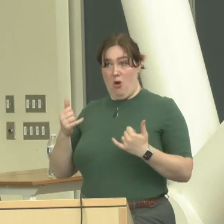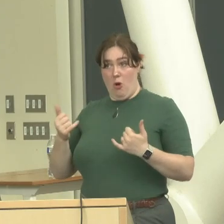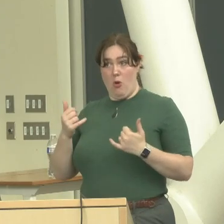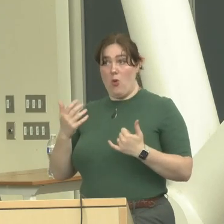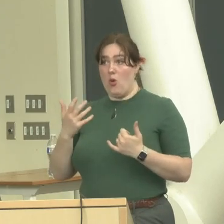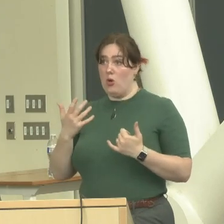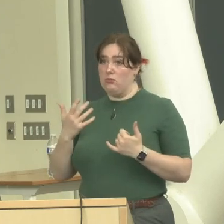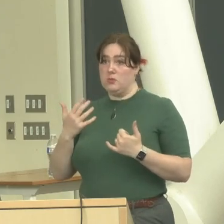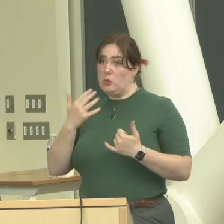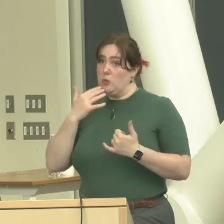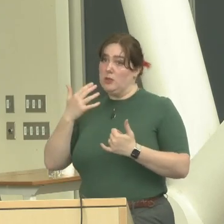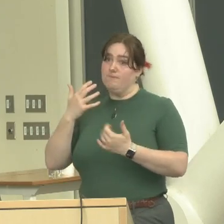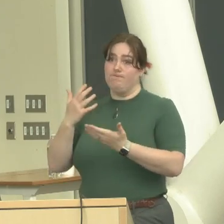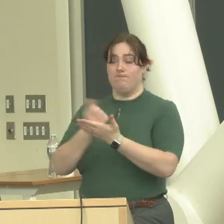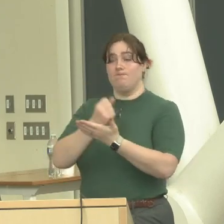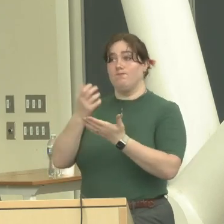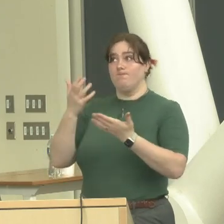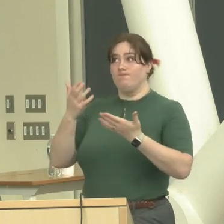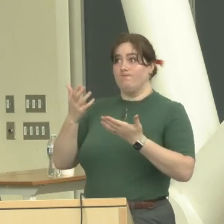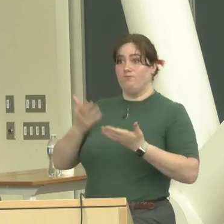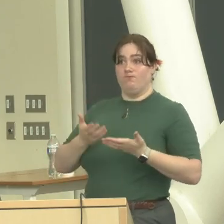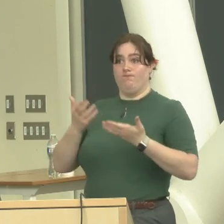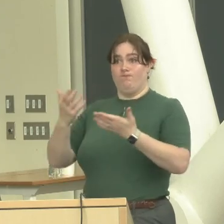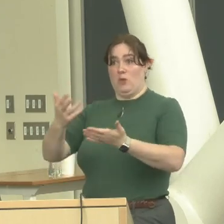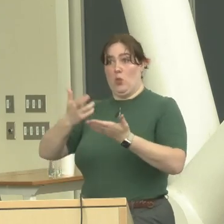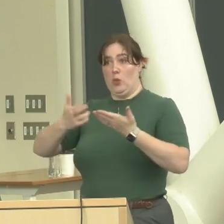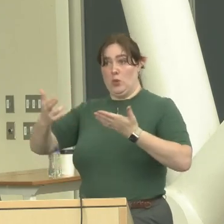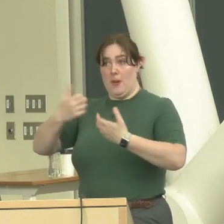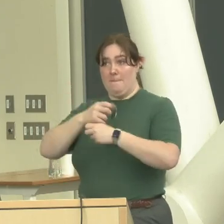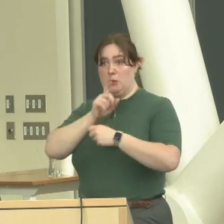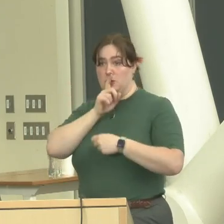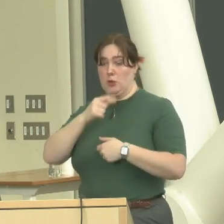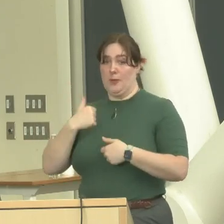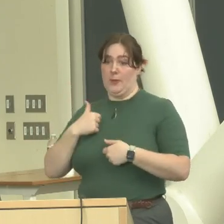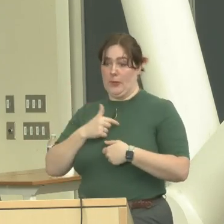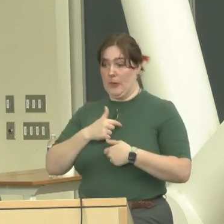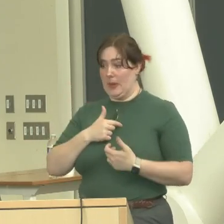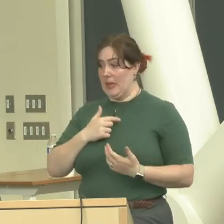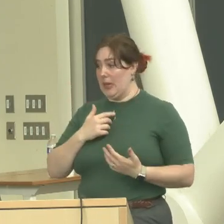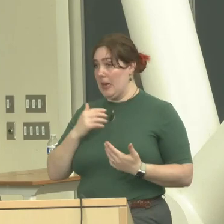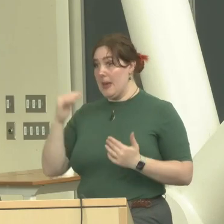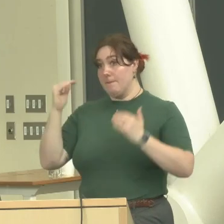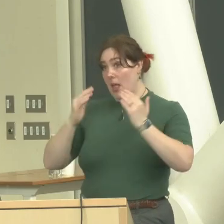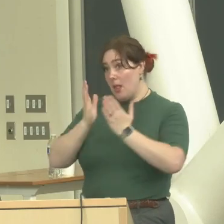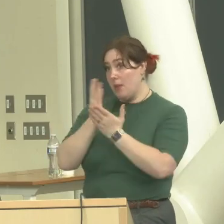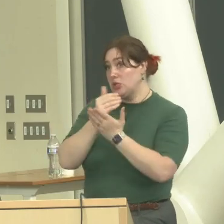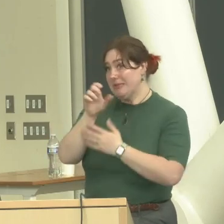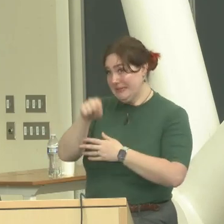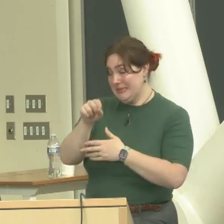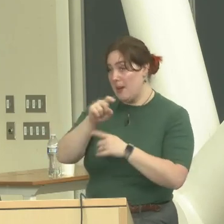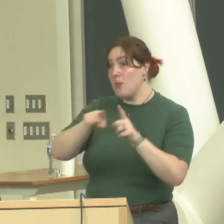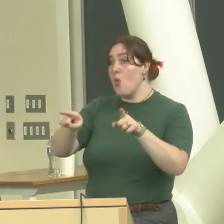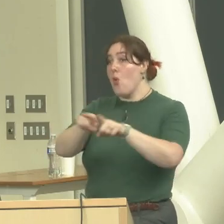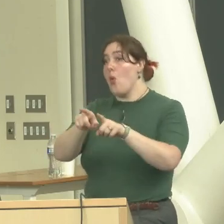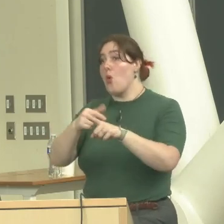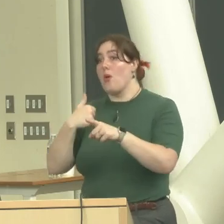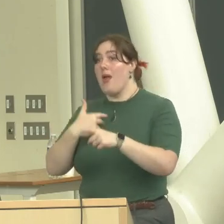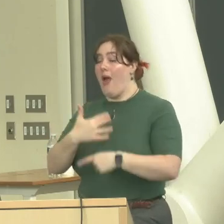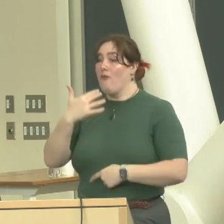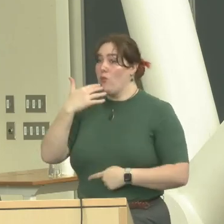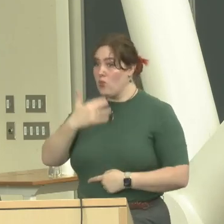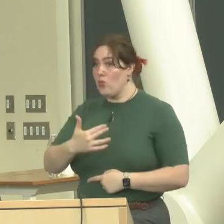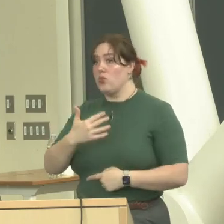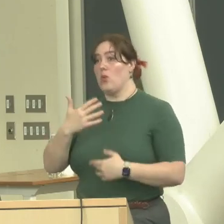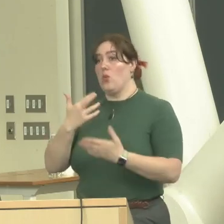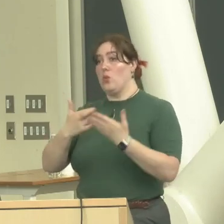some resource forward so we can make sure that we don't just balance budget, but we have adequate resources so our students